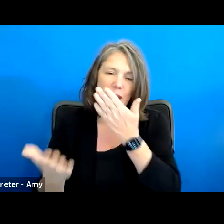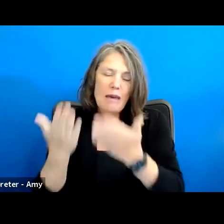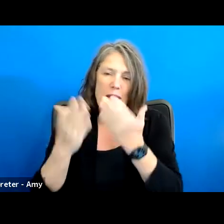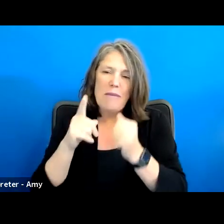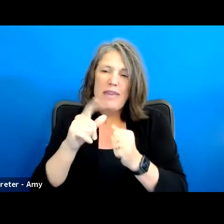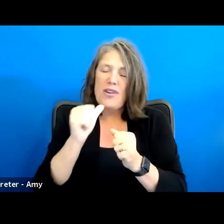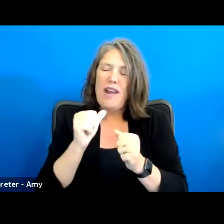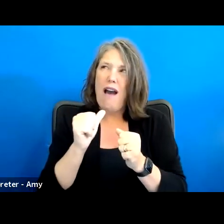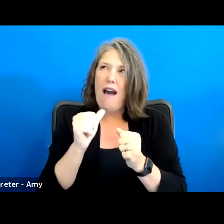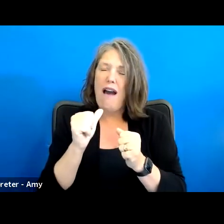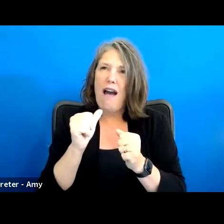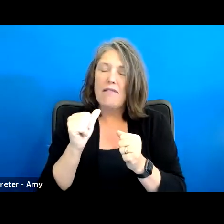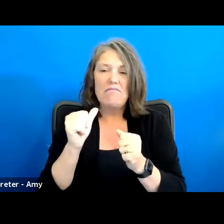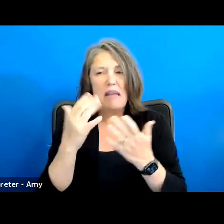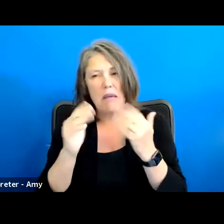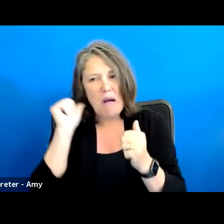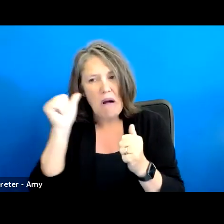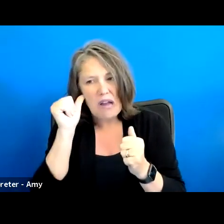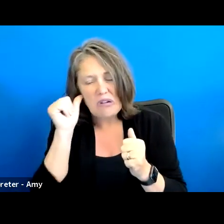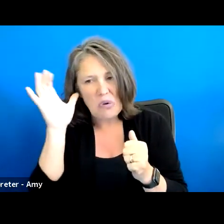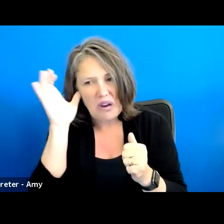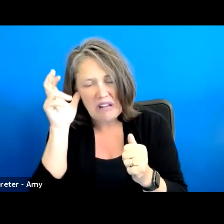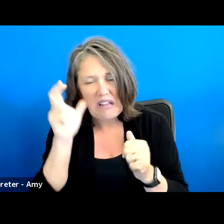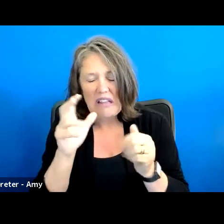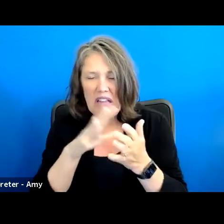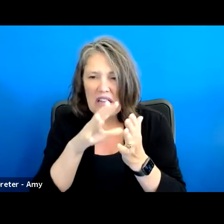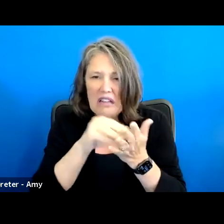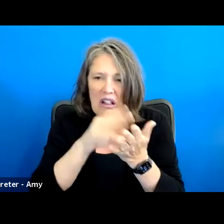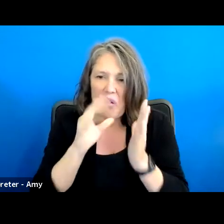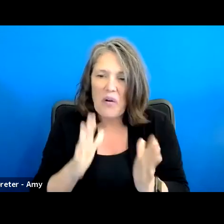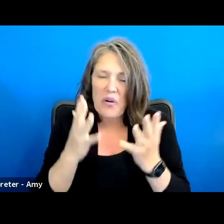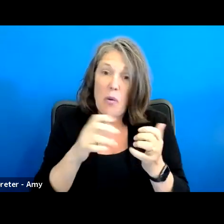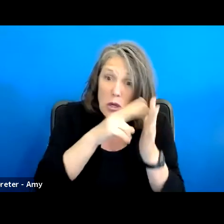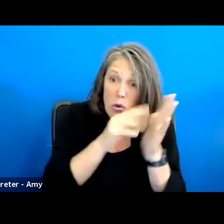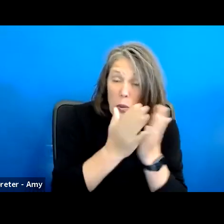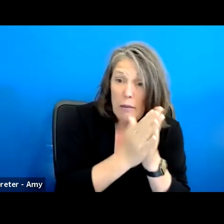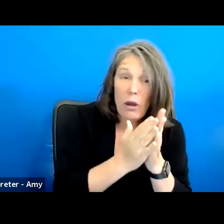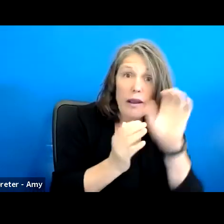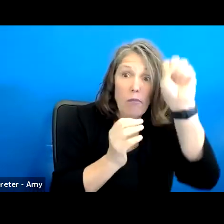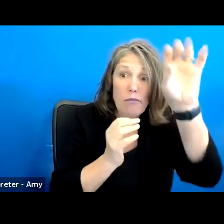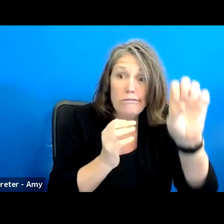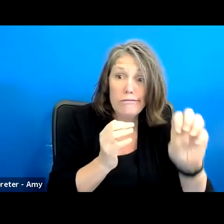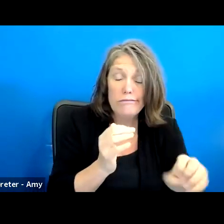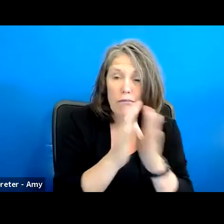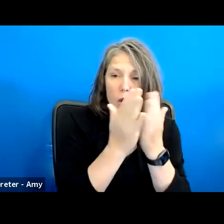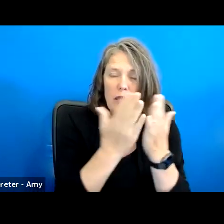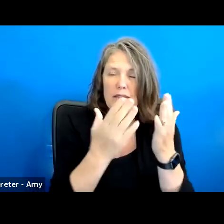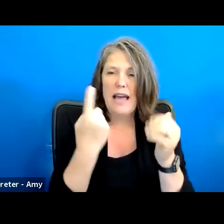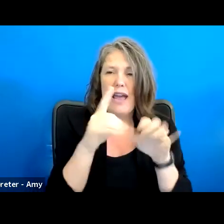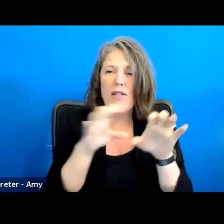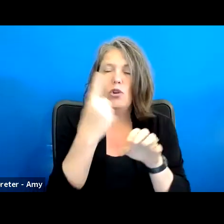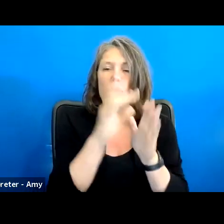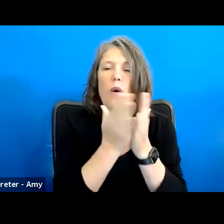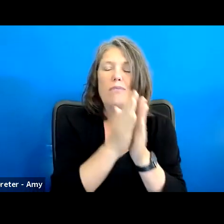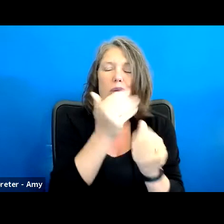not so much of an auditory learner and you would prefer to read a book about this topic. Here's a list of books. I only do one book an